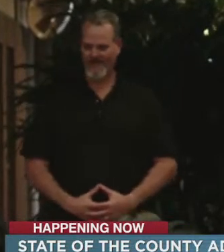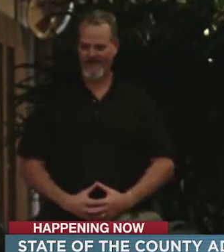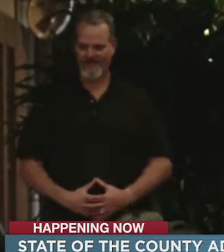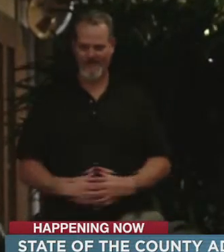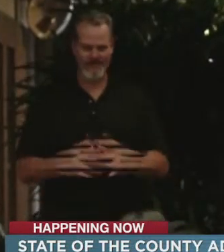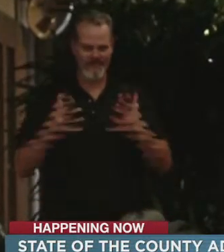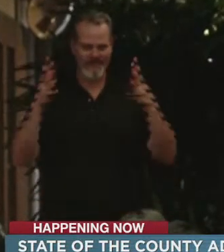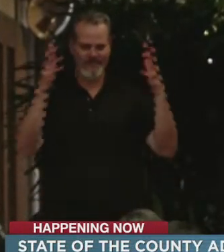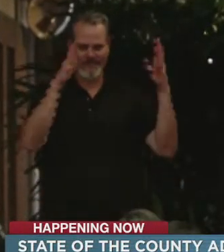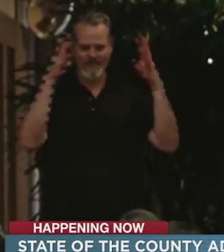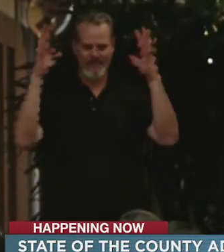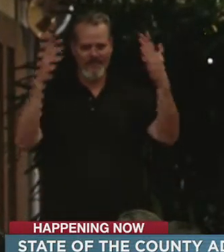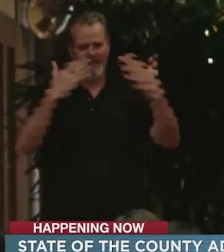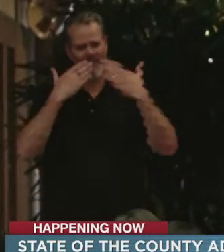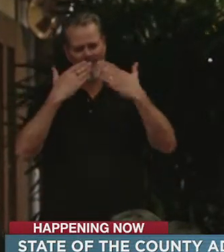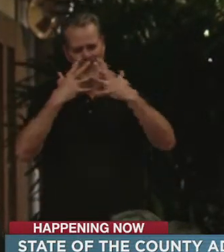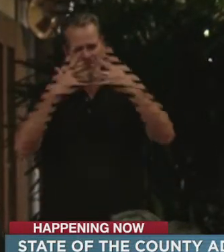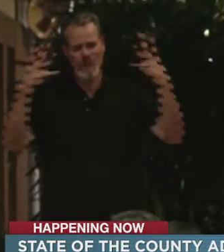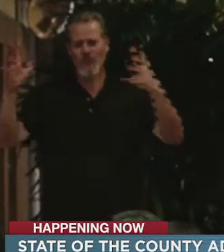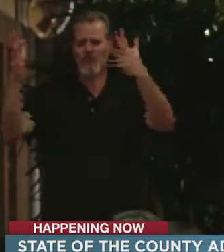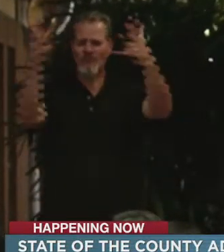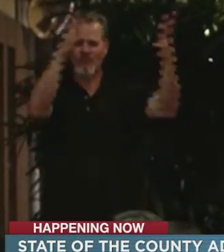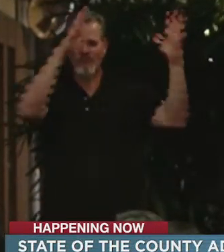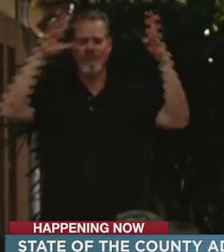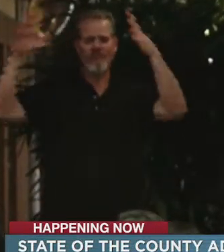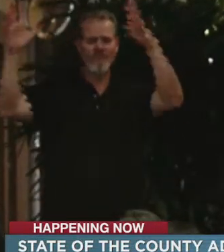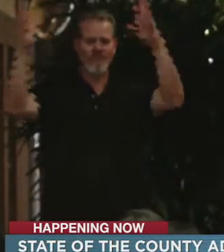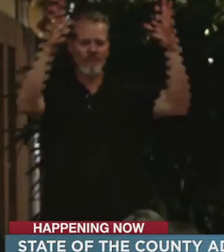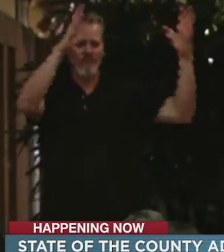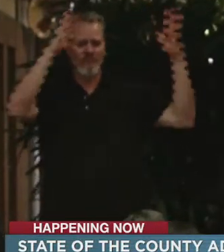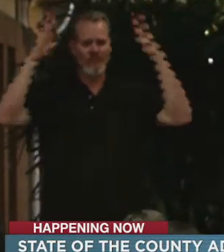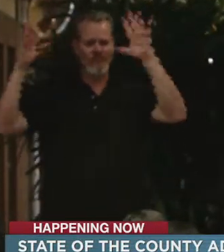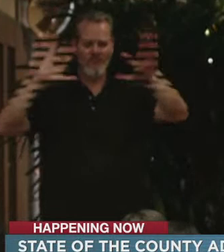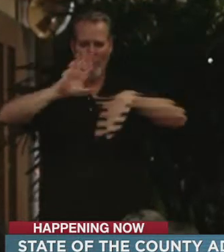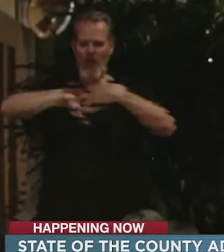Thank you, everybody. Give me a big round of applause for everybody.